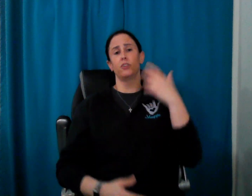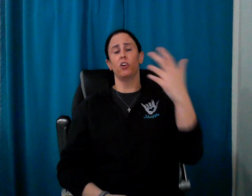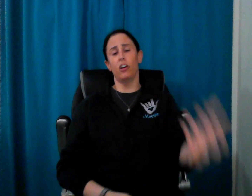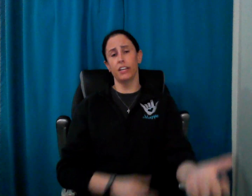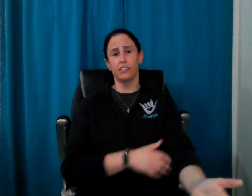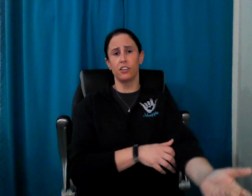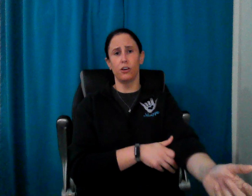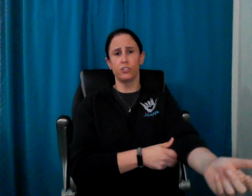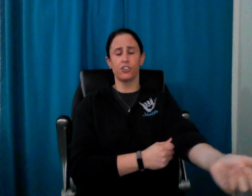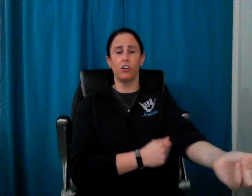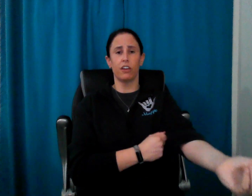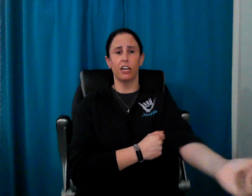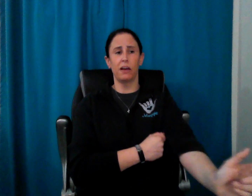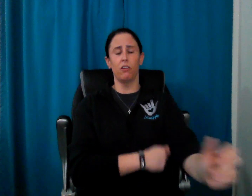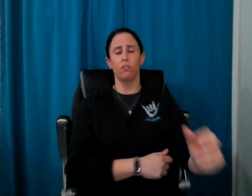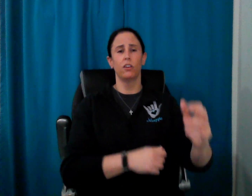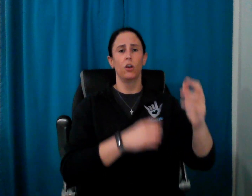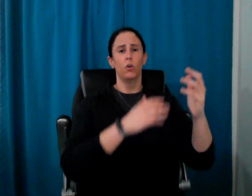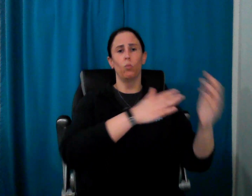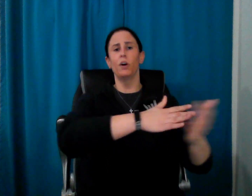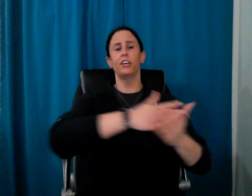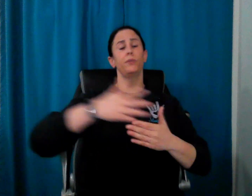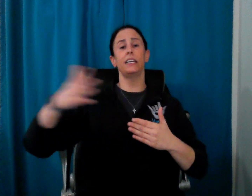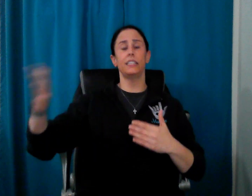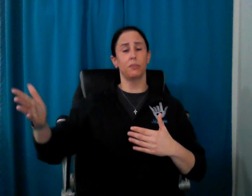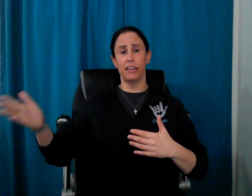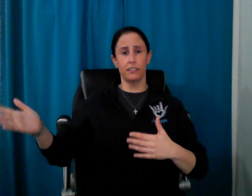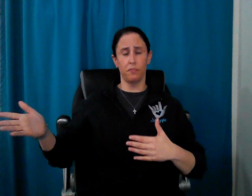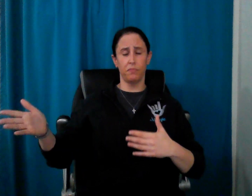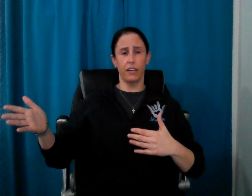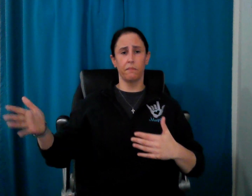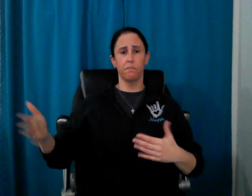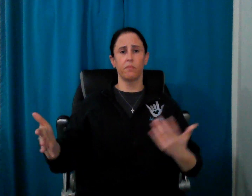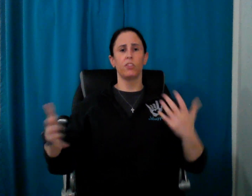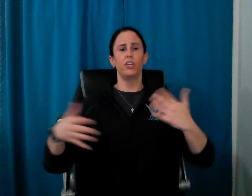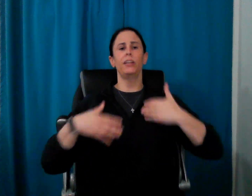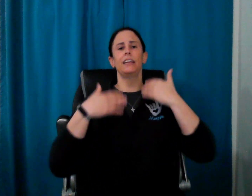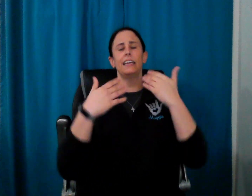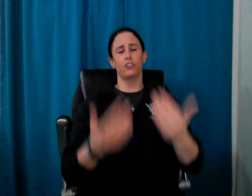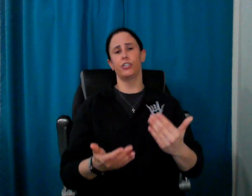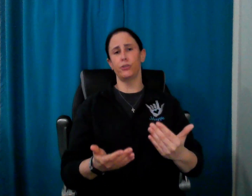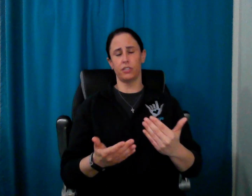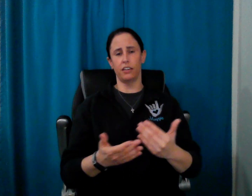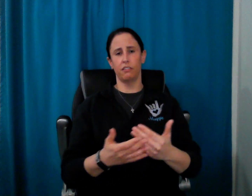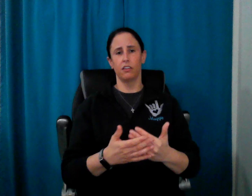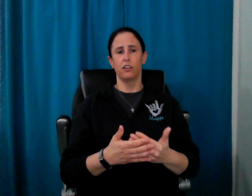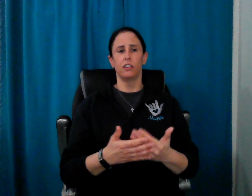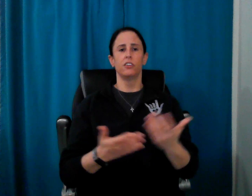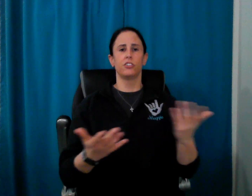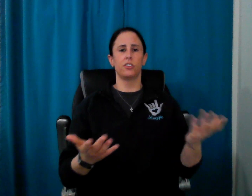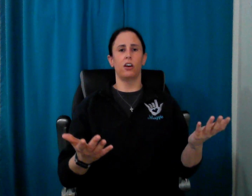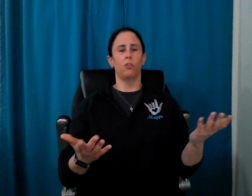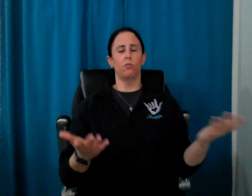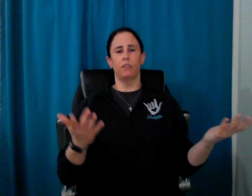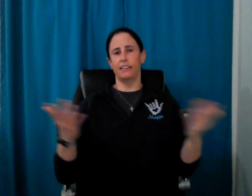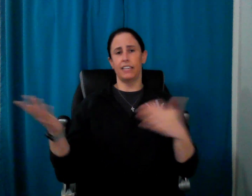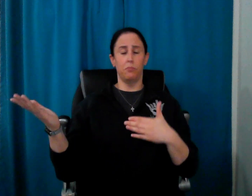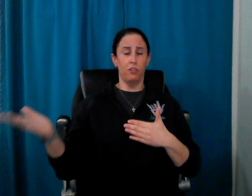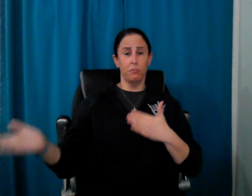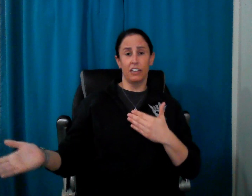your audience knows you're talking about what you need to make something. You need to introduce it. So example I'm going to